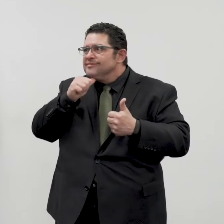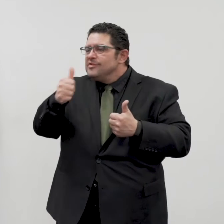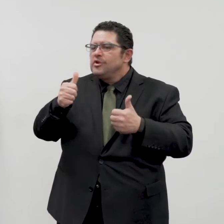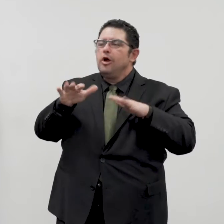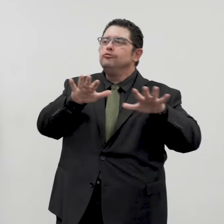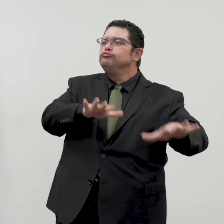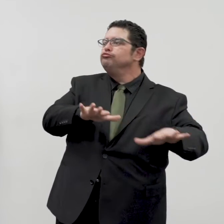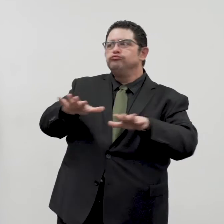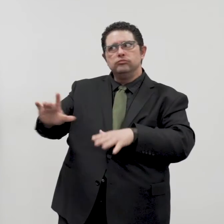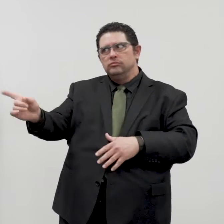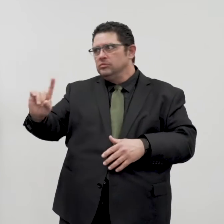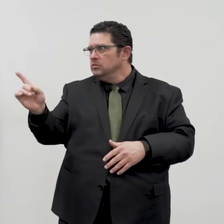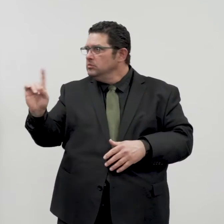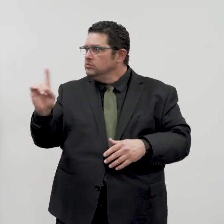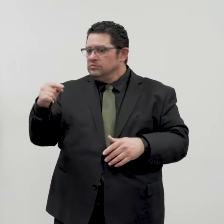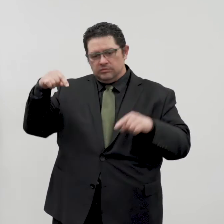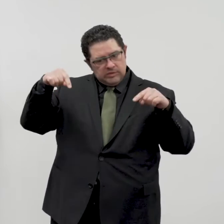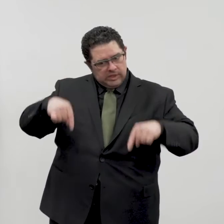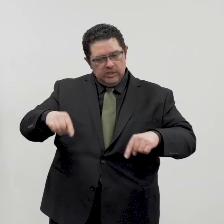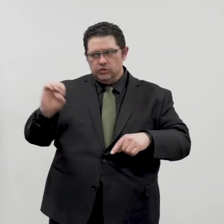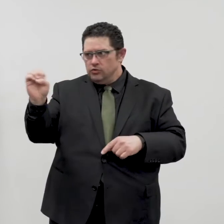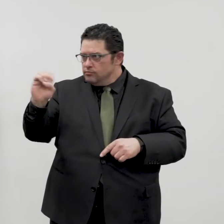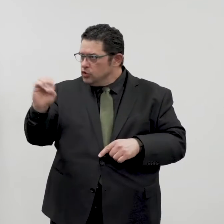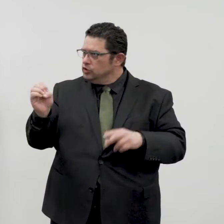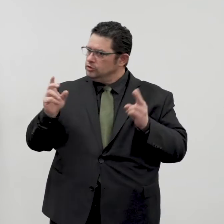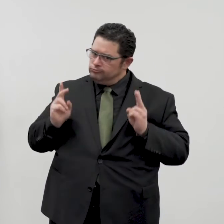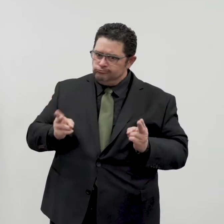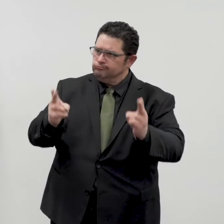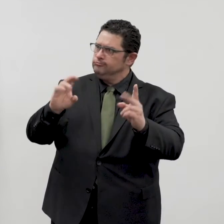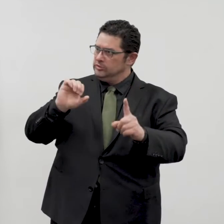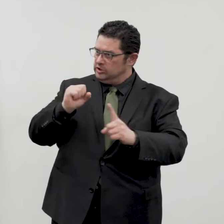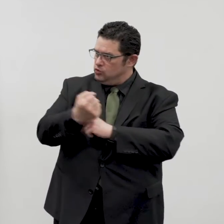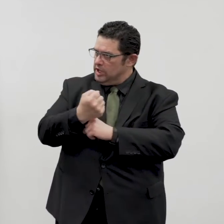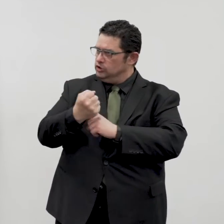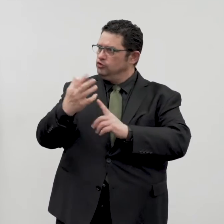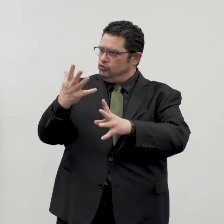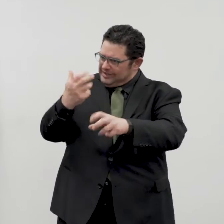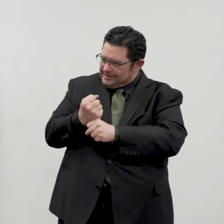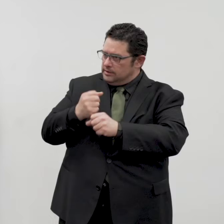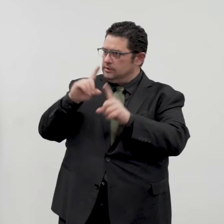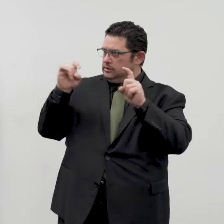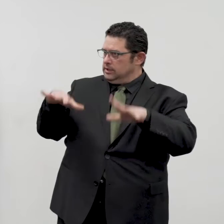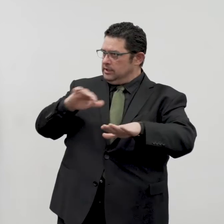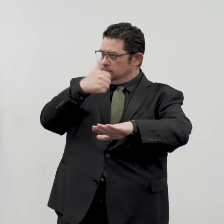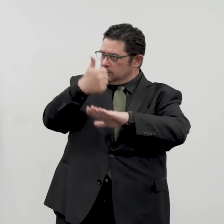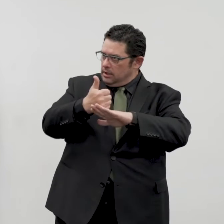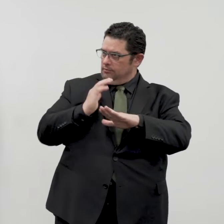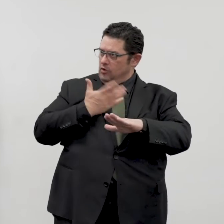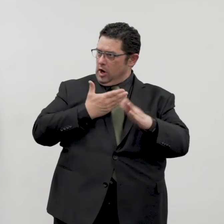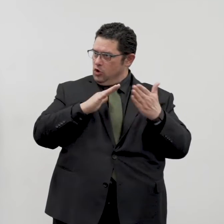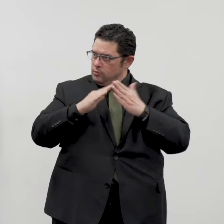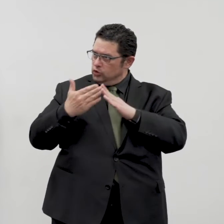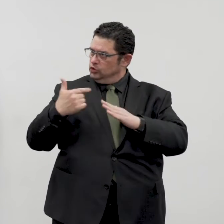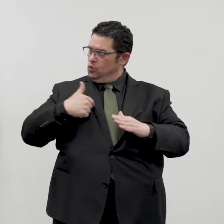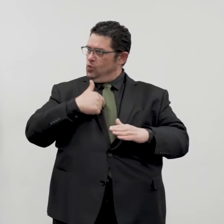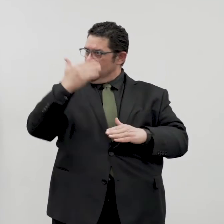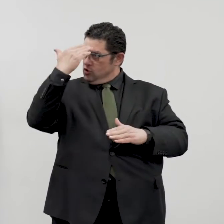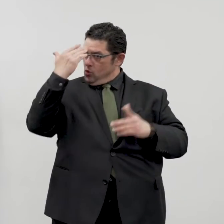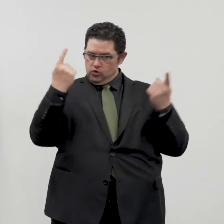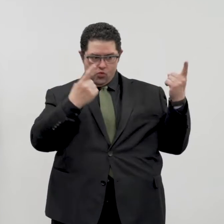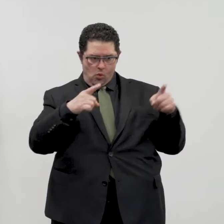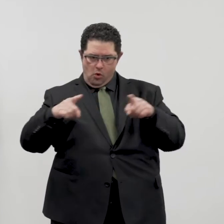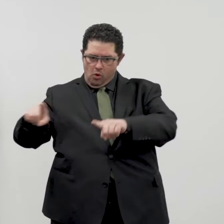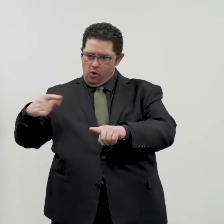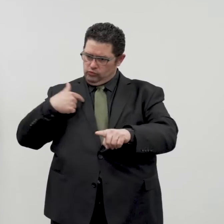is a very urgent and emergent situation to get tests in our community so we can know what's going on and so we can begin